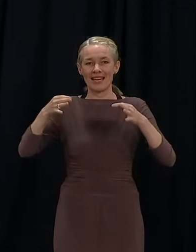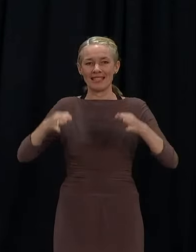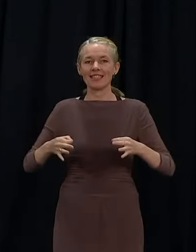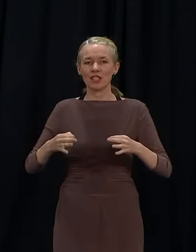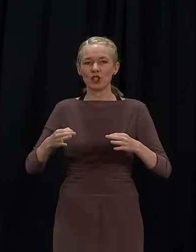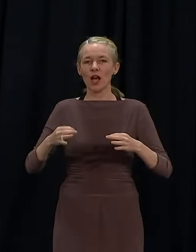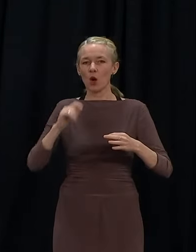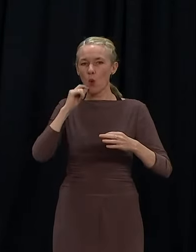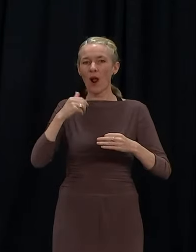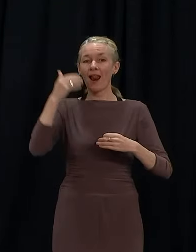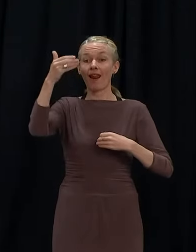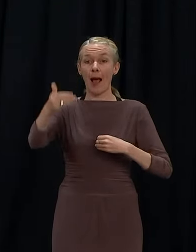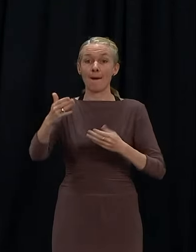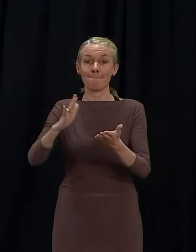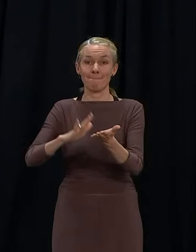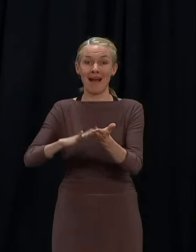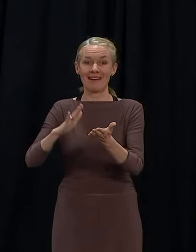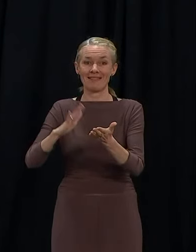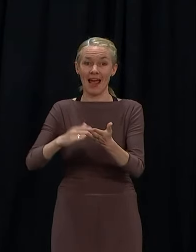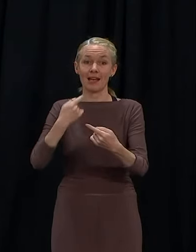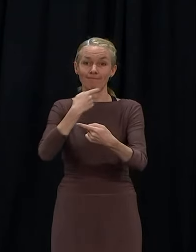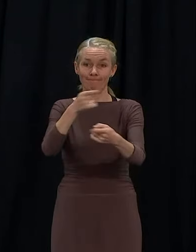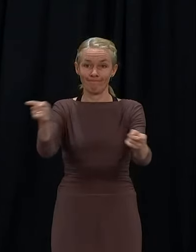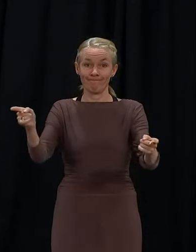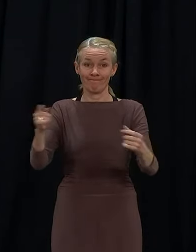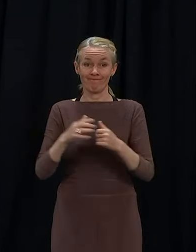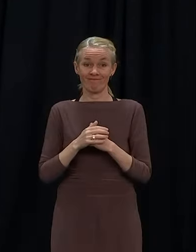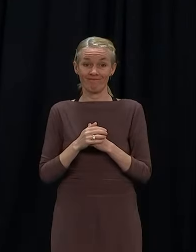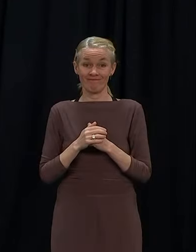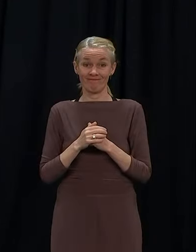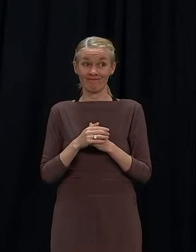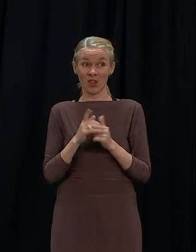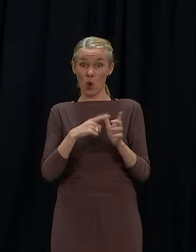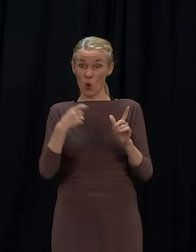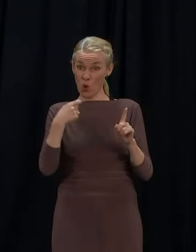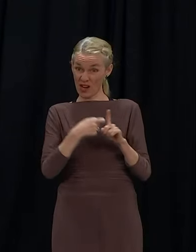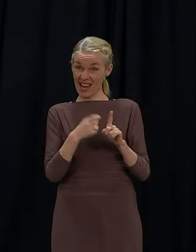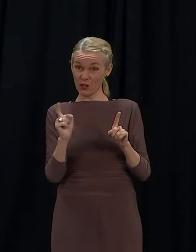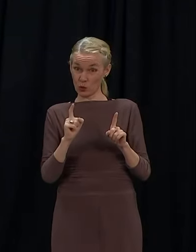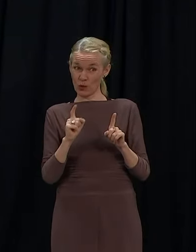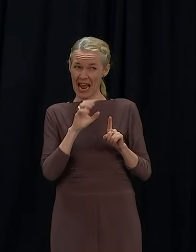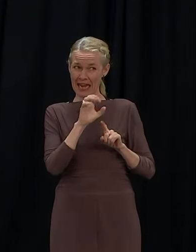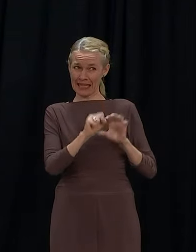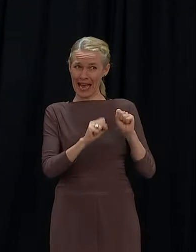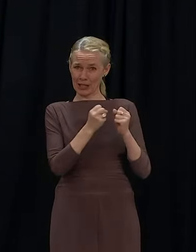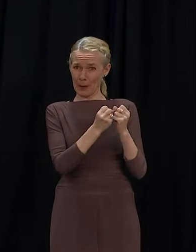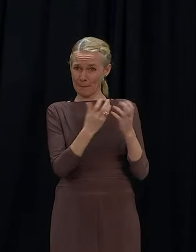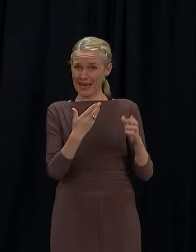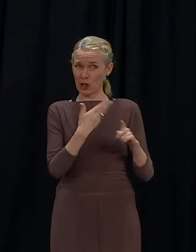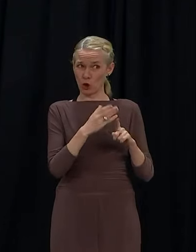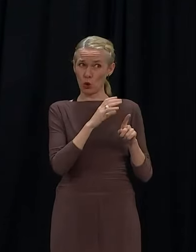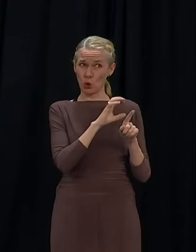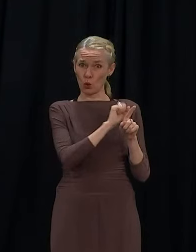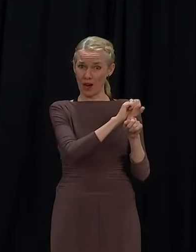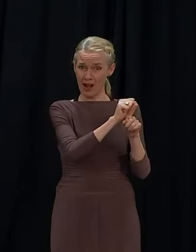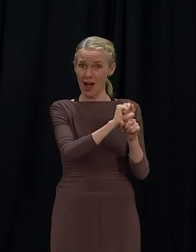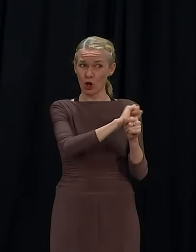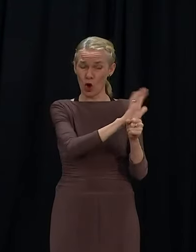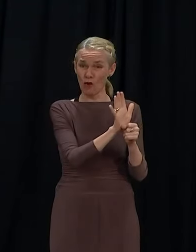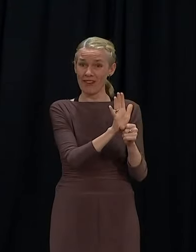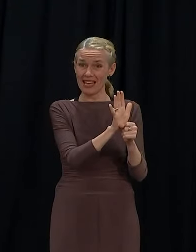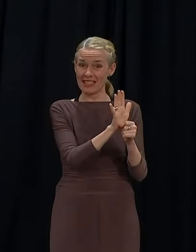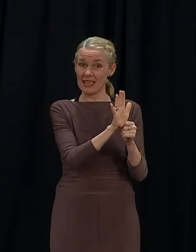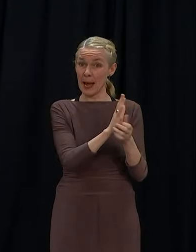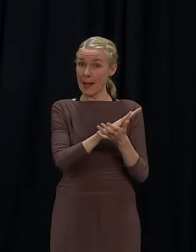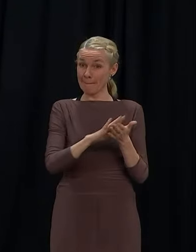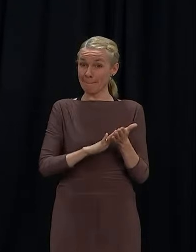see, a high rate of cases, and that is not because there is any issue with lockdown and its success. We can see it as